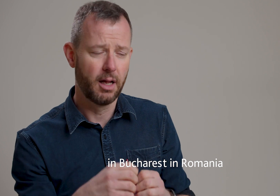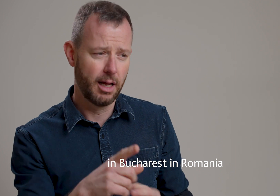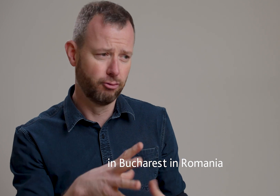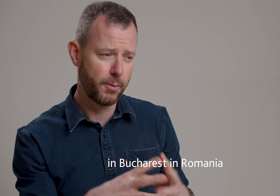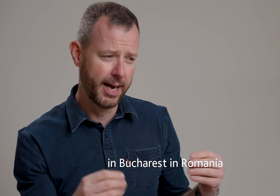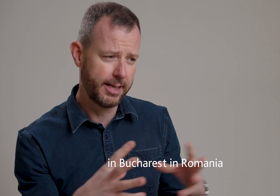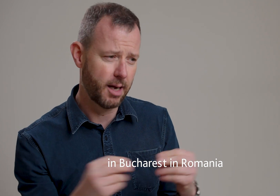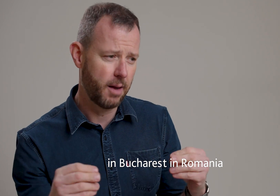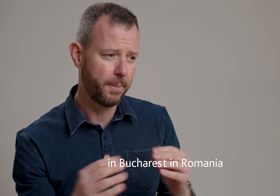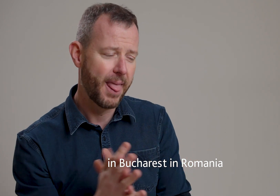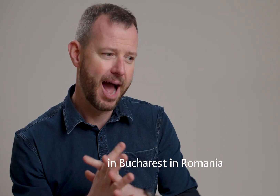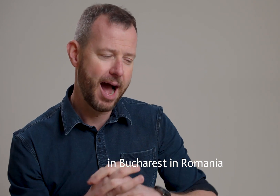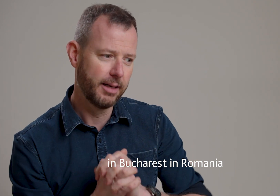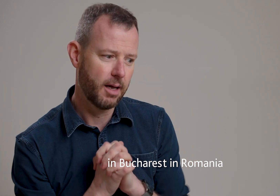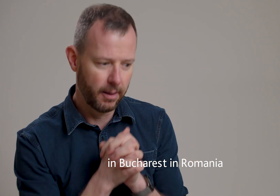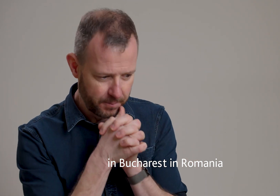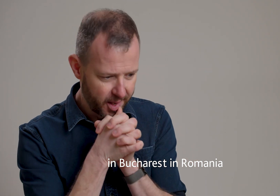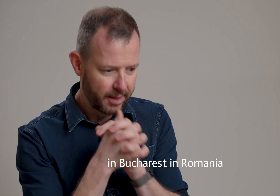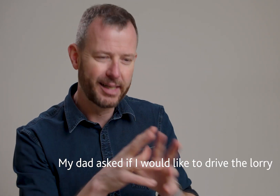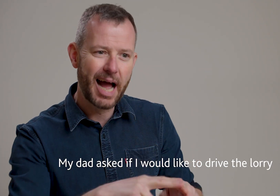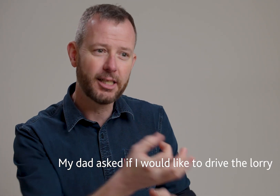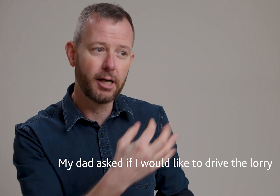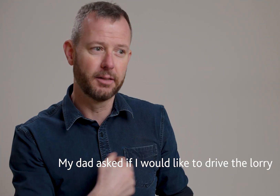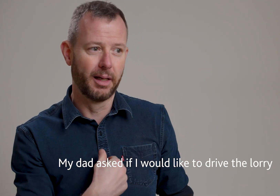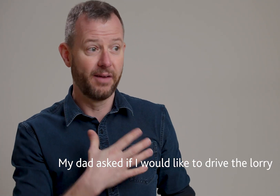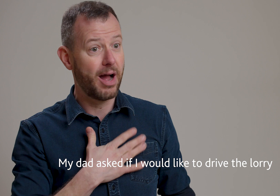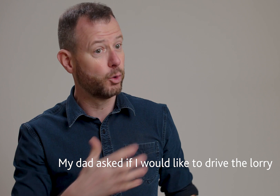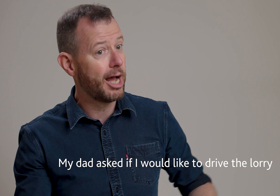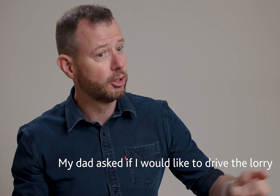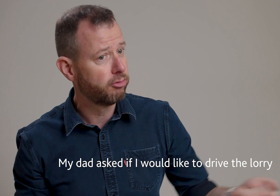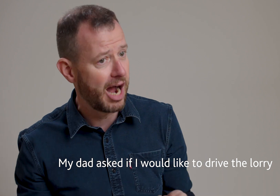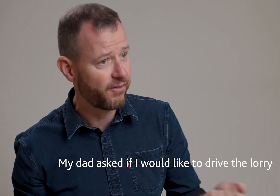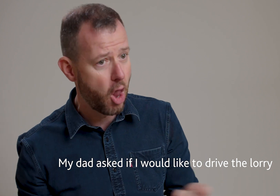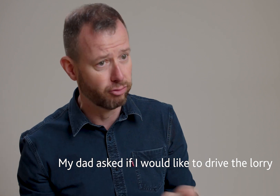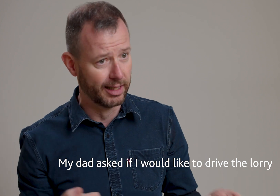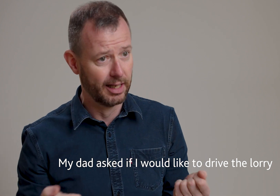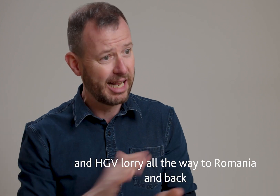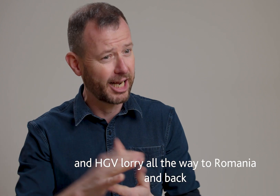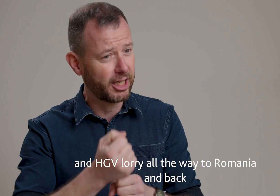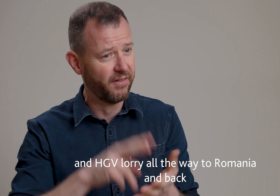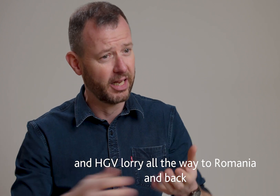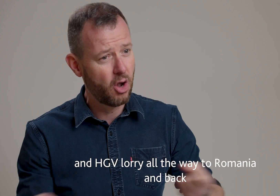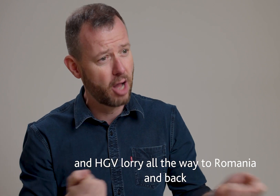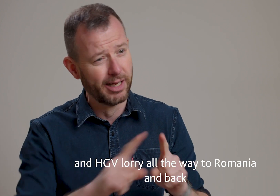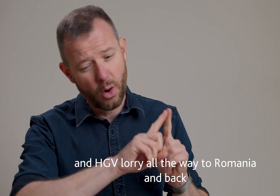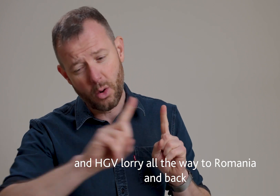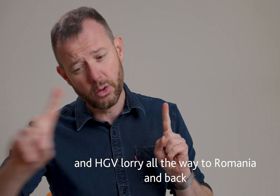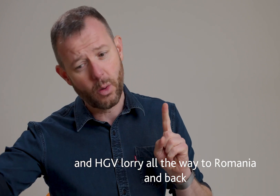in Romania. And my dad asked me if I would like to try the lorry, the ADB lorry, all the way